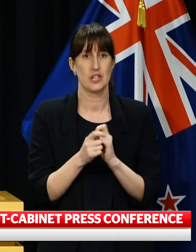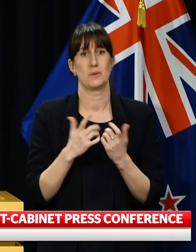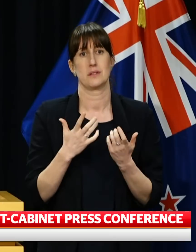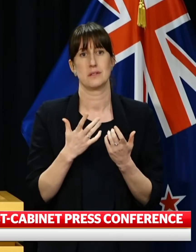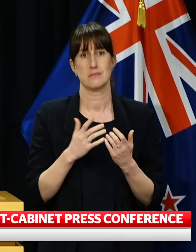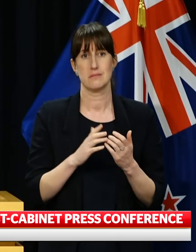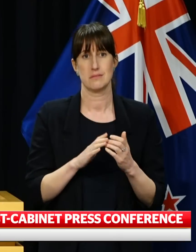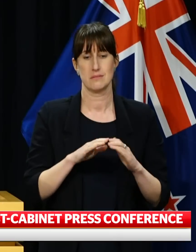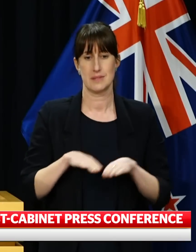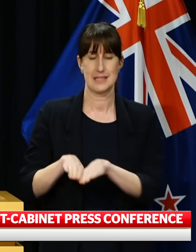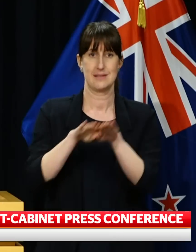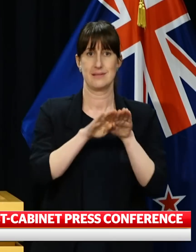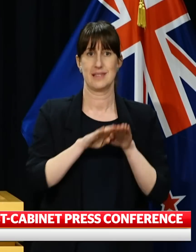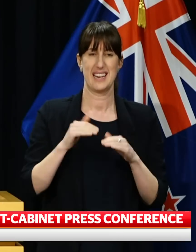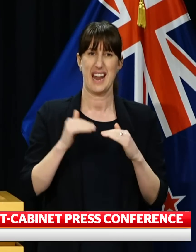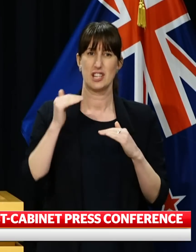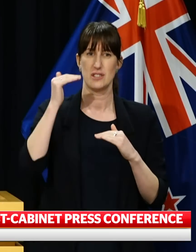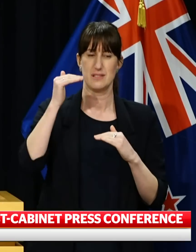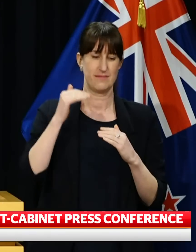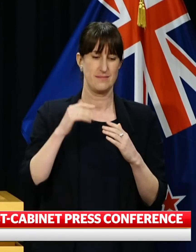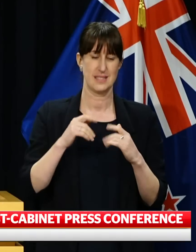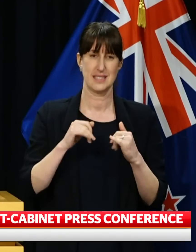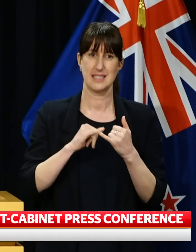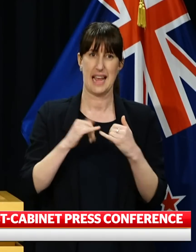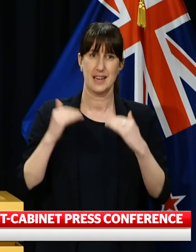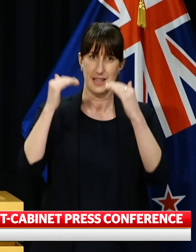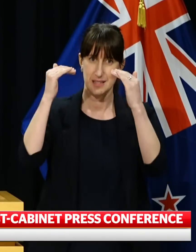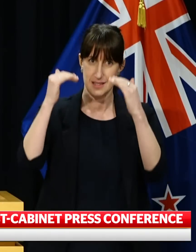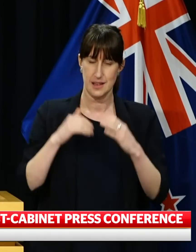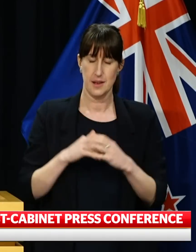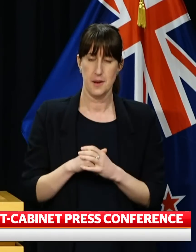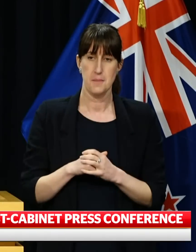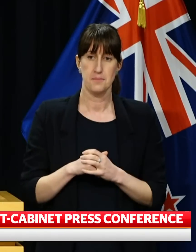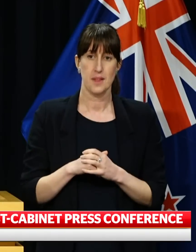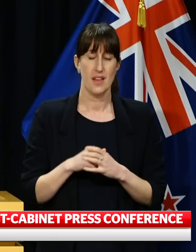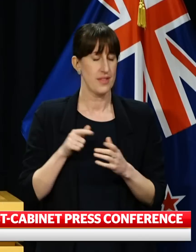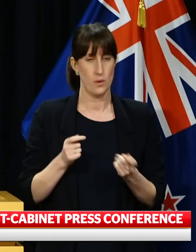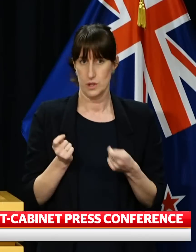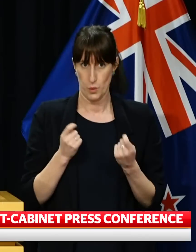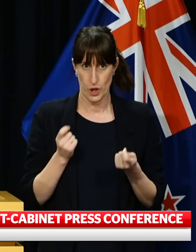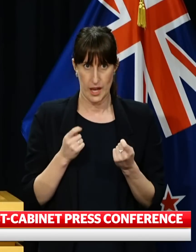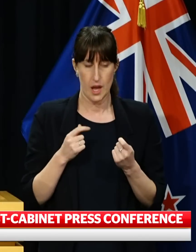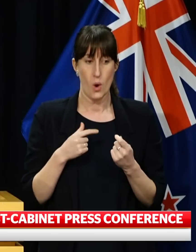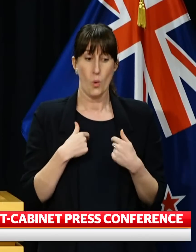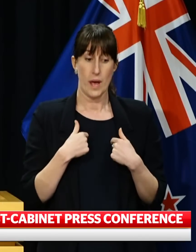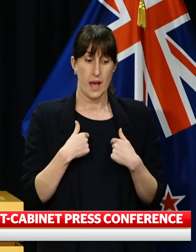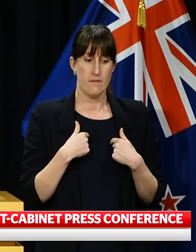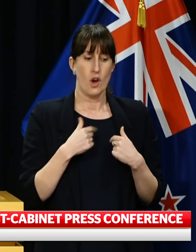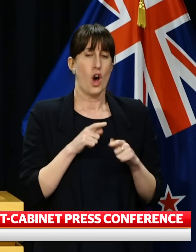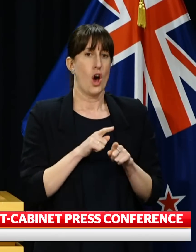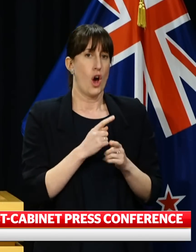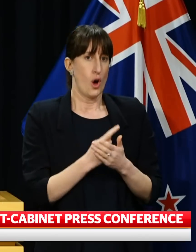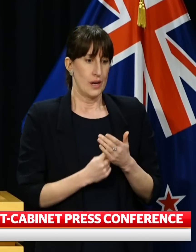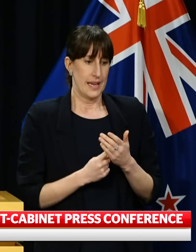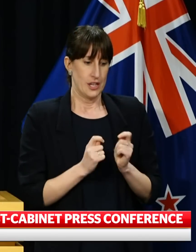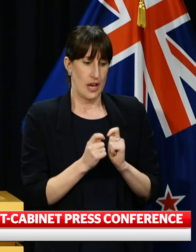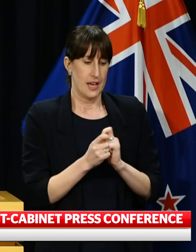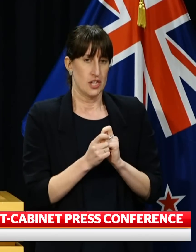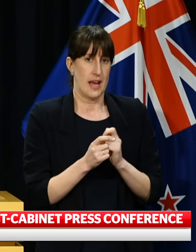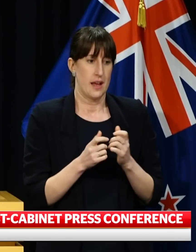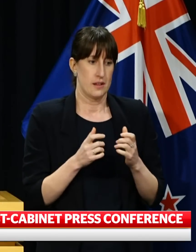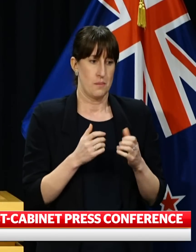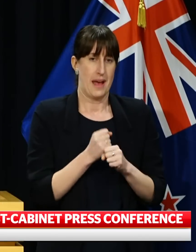and in fact were making matters worse. We've been focused on making sure that we tighten the curriculum. I think that's the right approach.